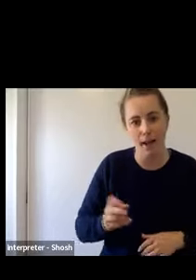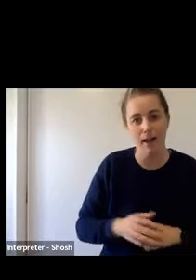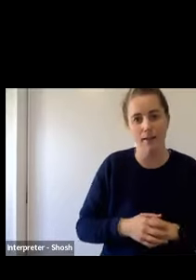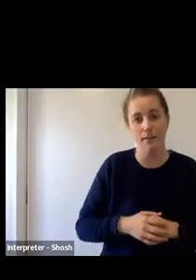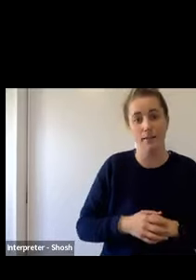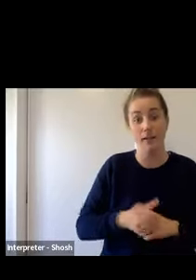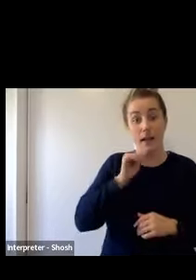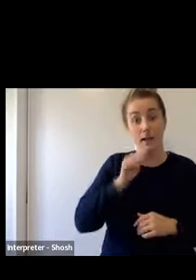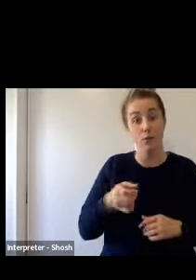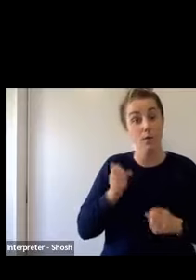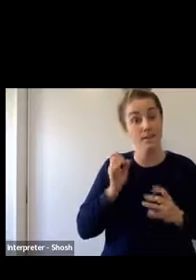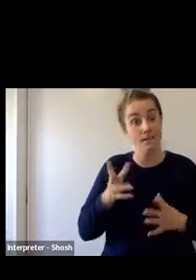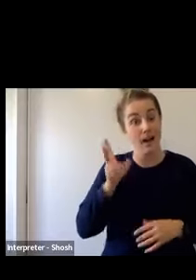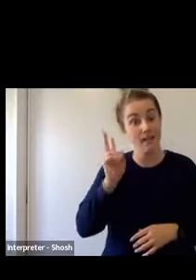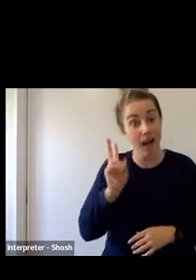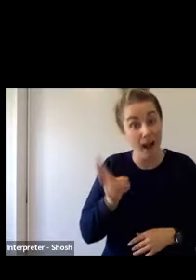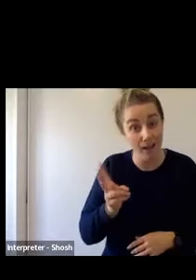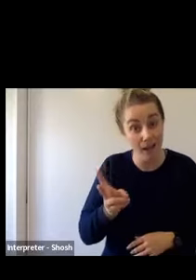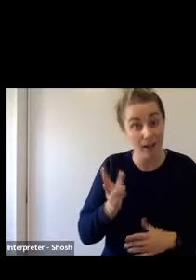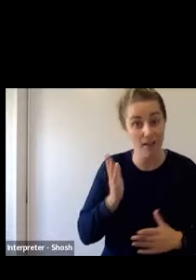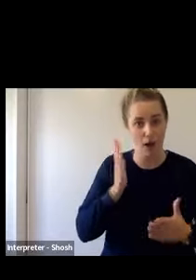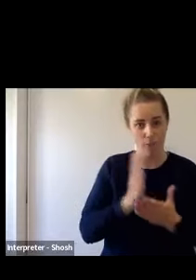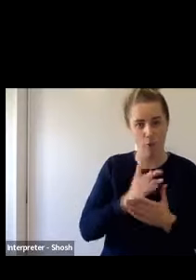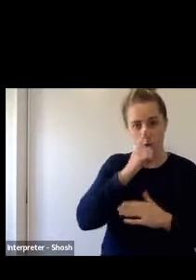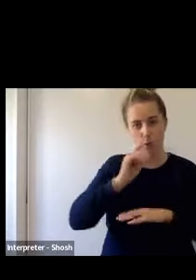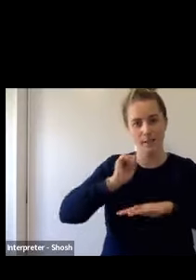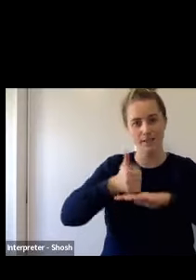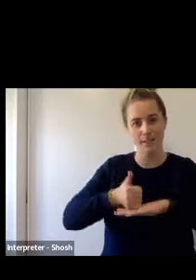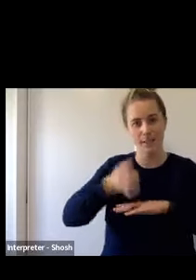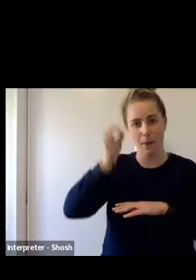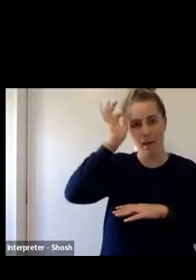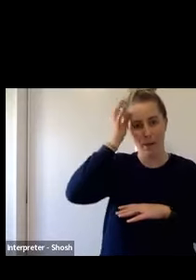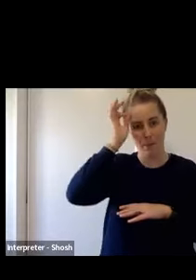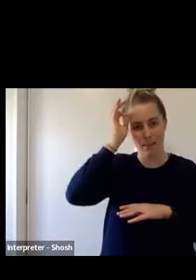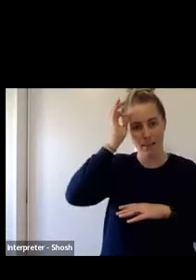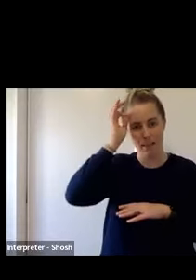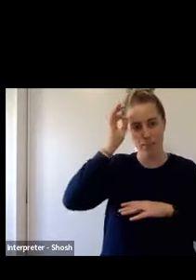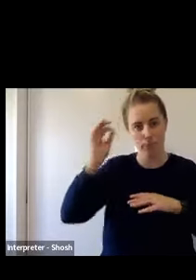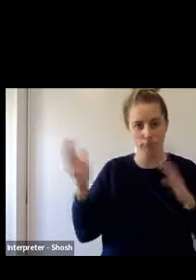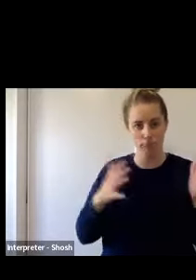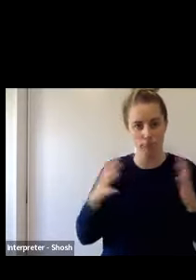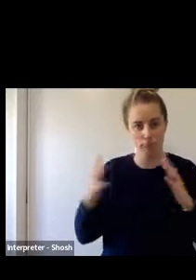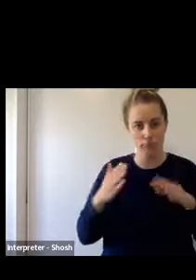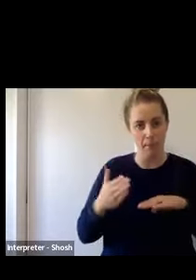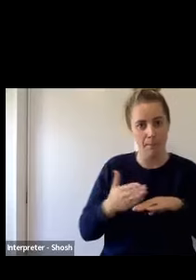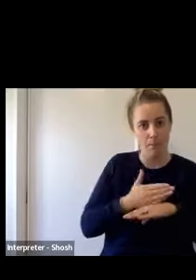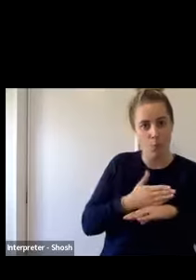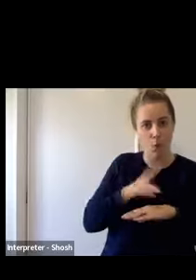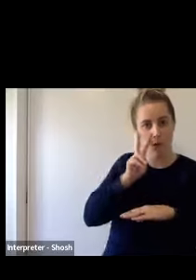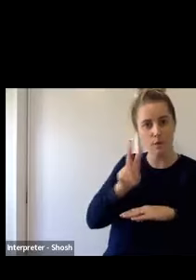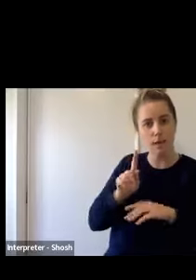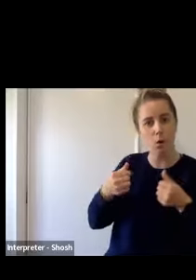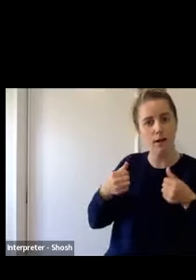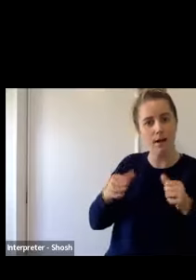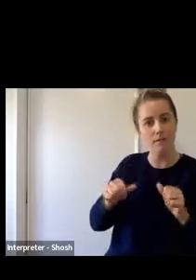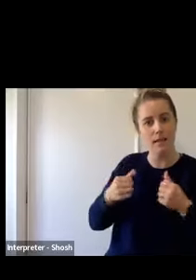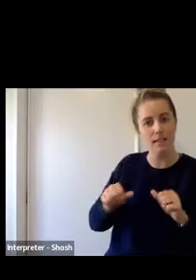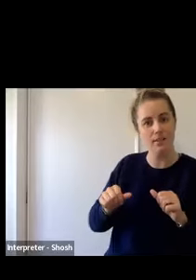did start again, I'm sure you could set up a committee beforehand to see what effective